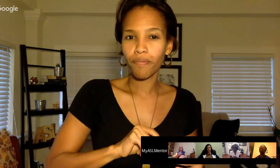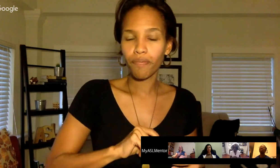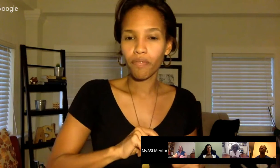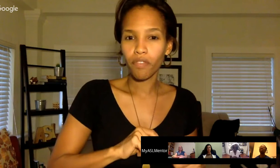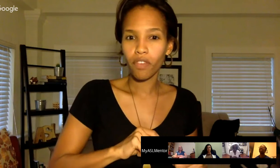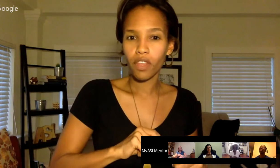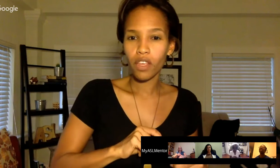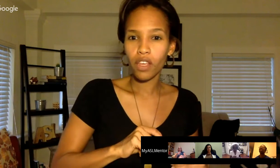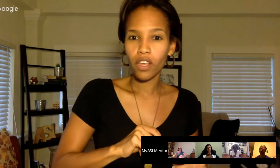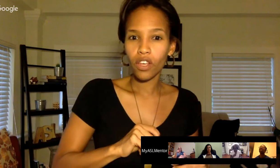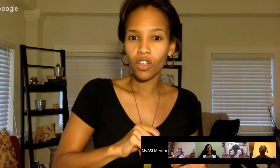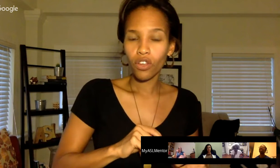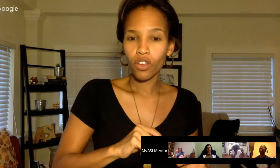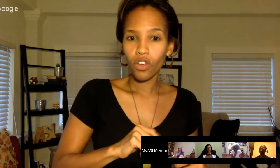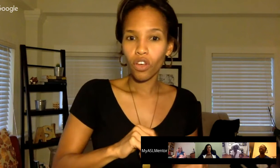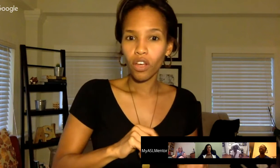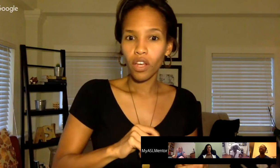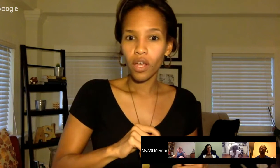maybe.